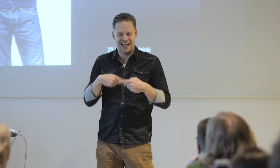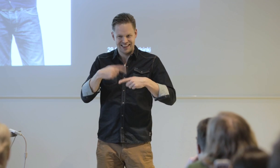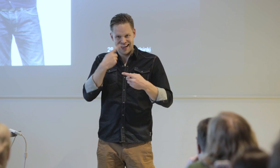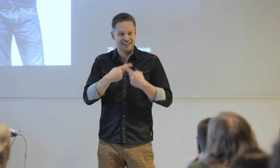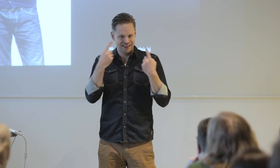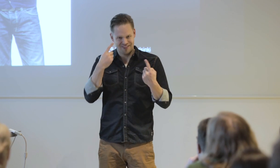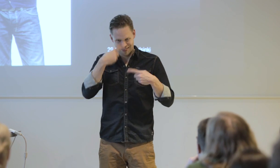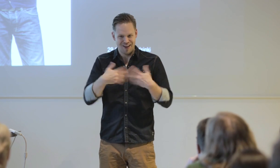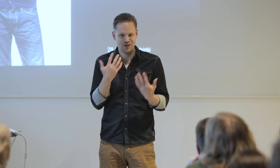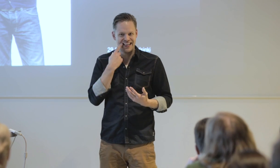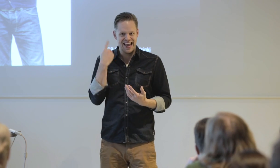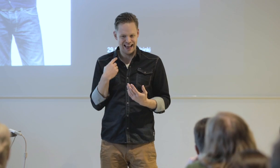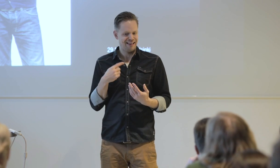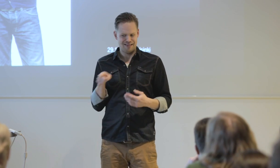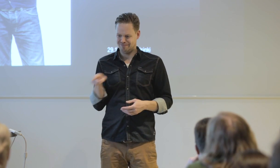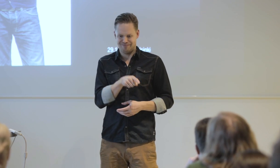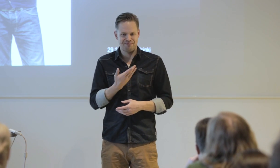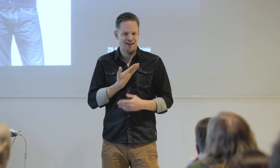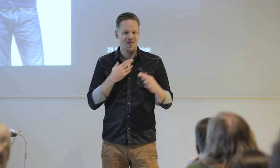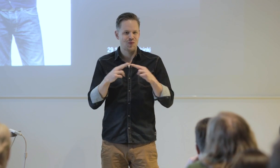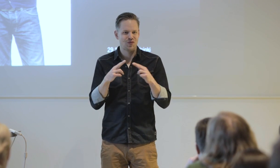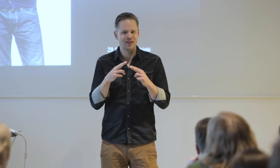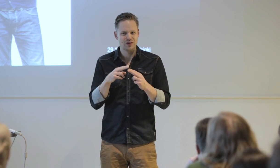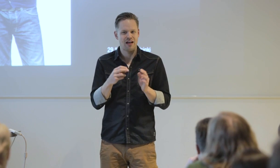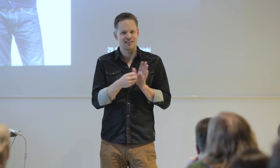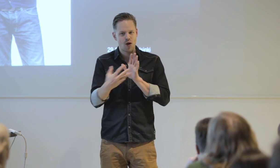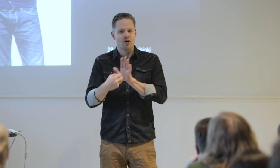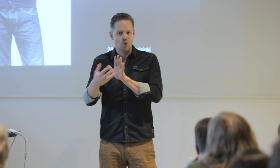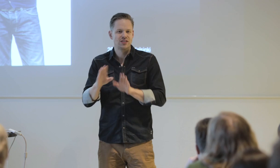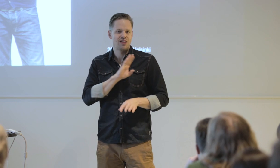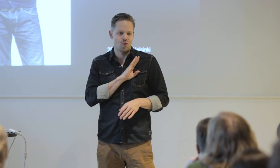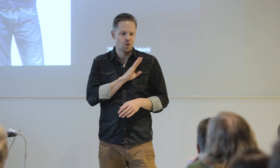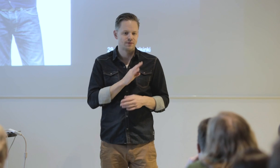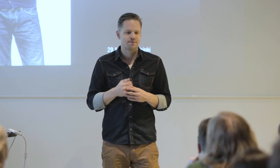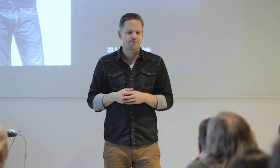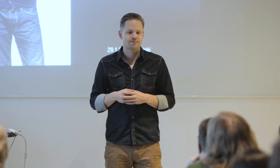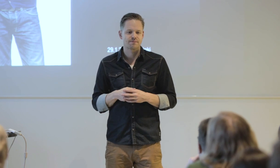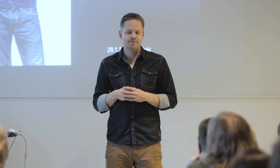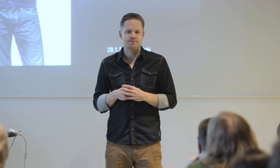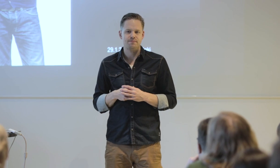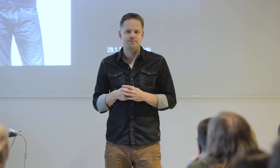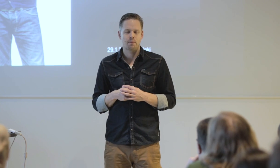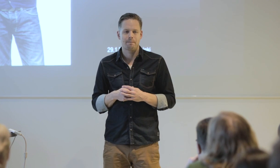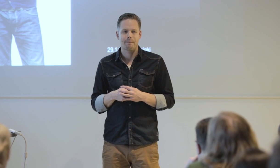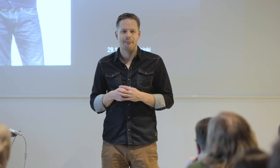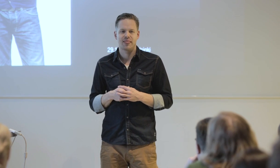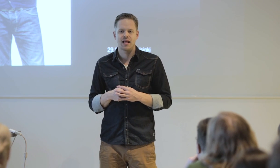really interesting. And this is really the first time that I started thinking about all the connections and all the consequences that has.